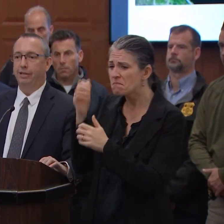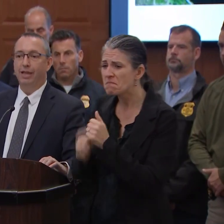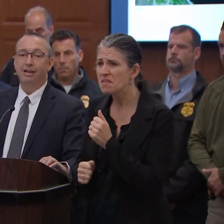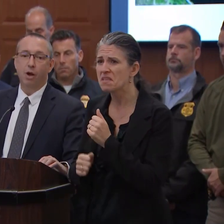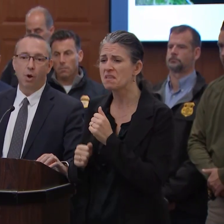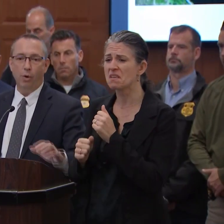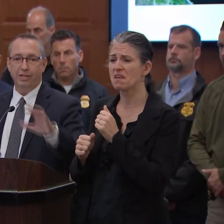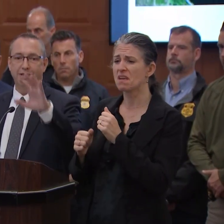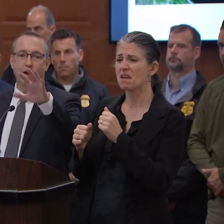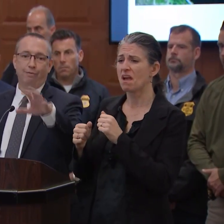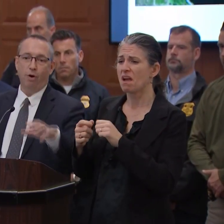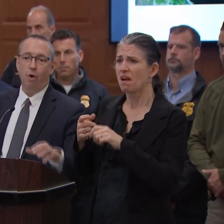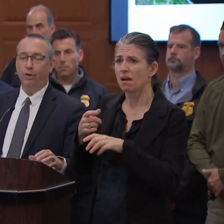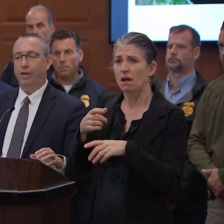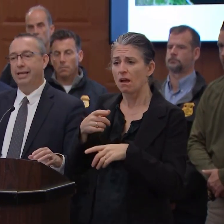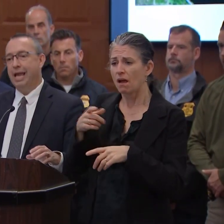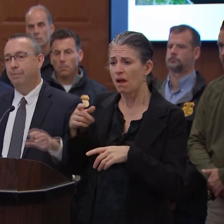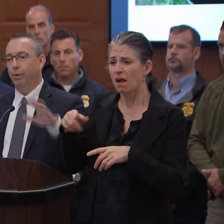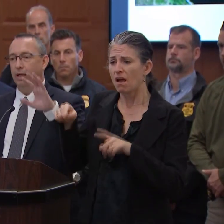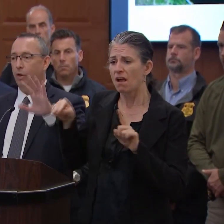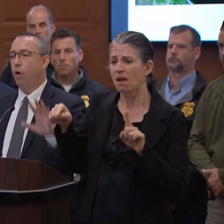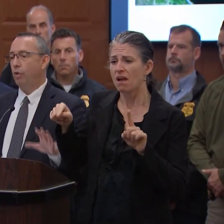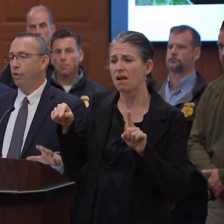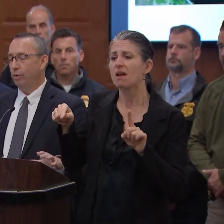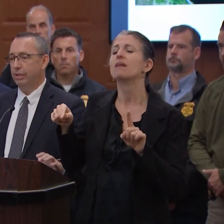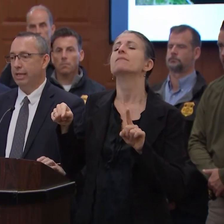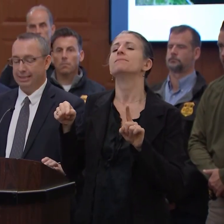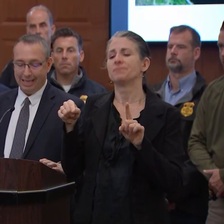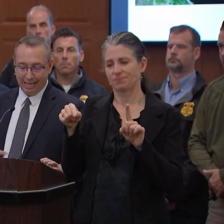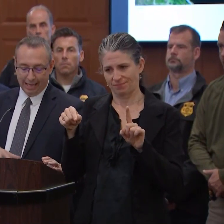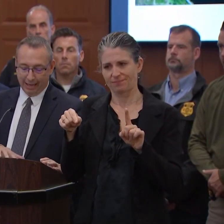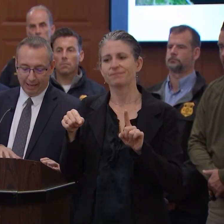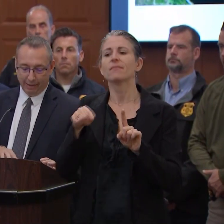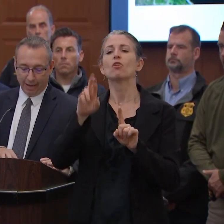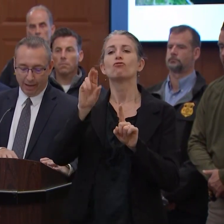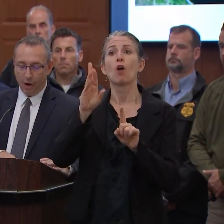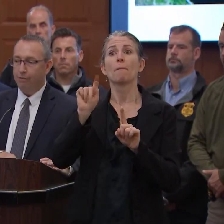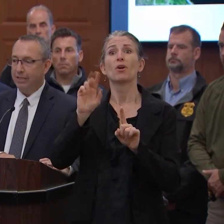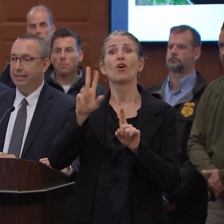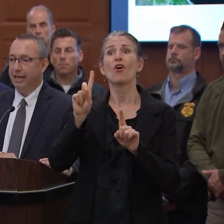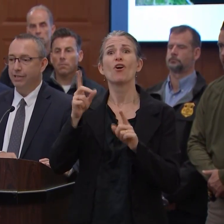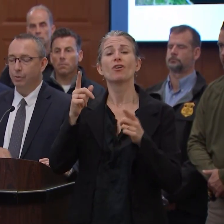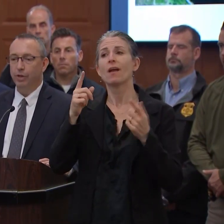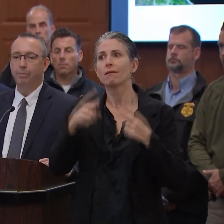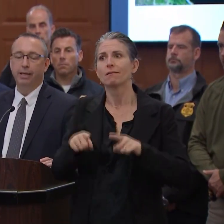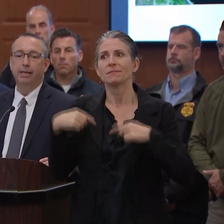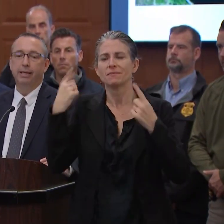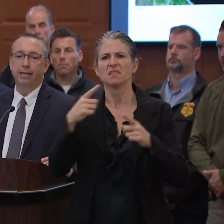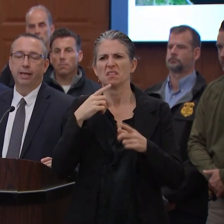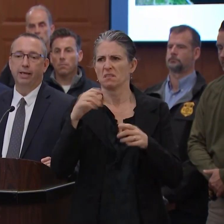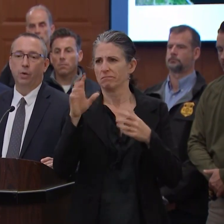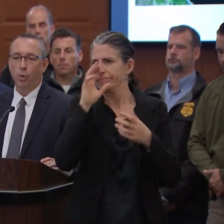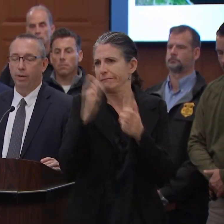and saying, do they know? Is it their fault? Are they enabling? All of those things. Our investigation would have been